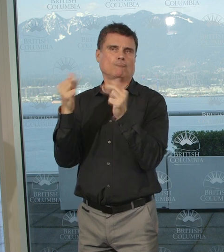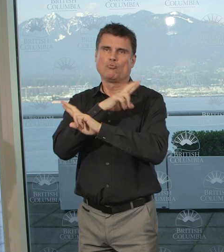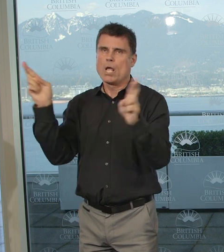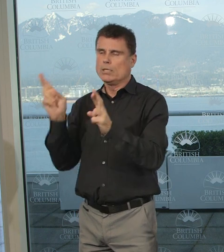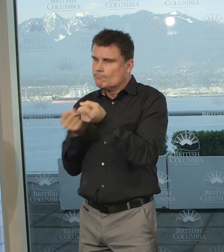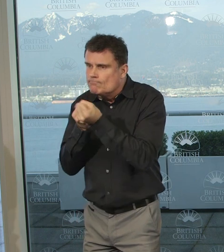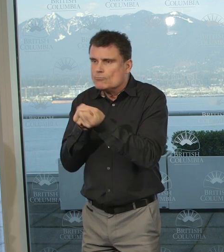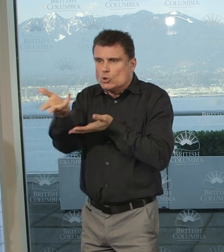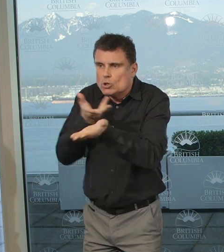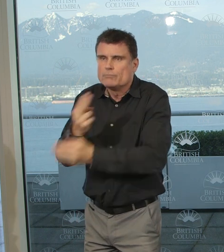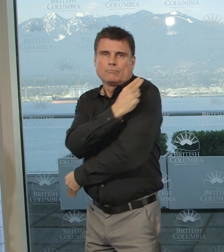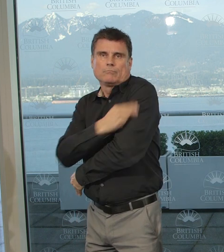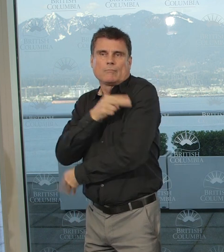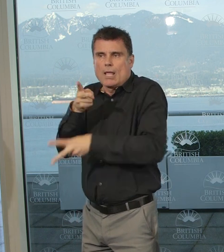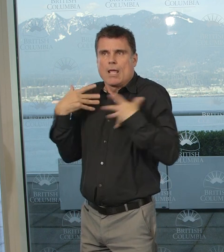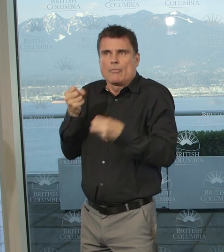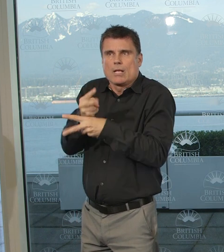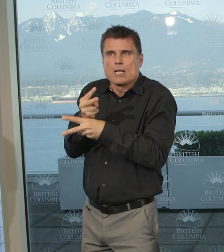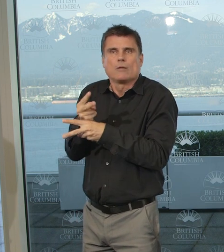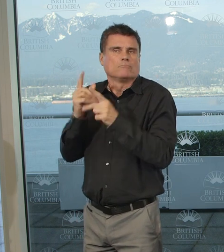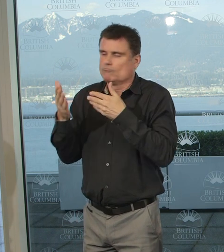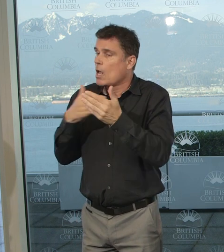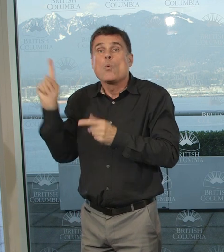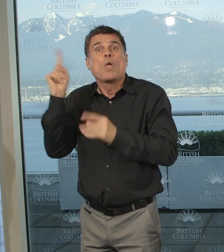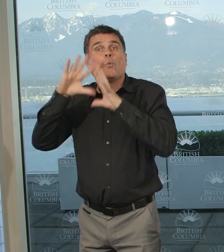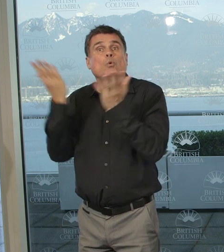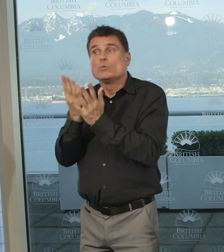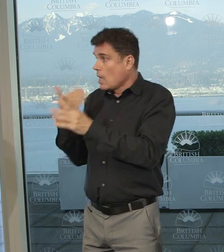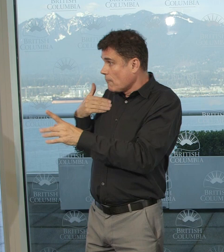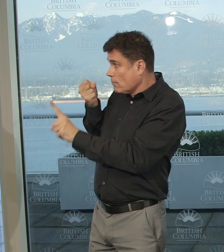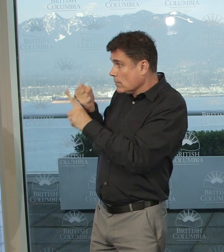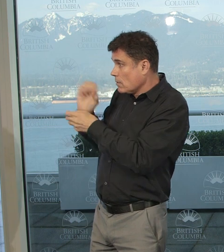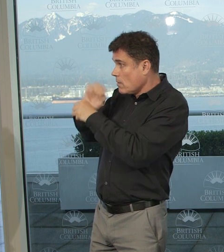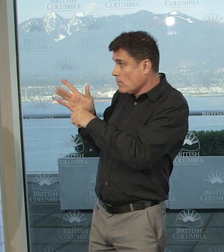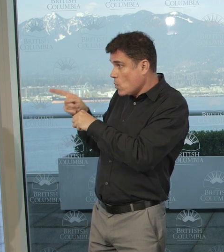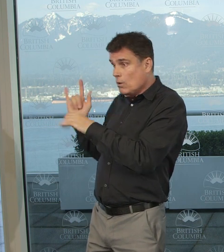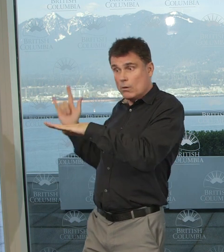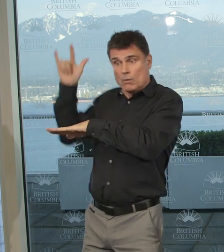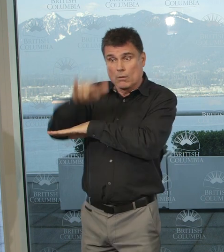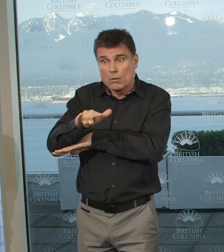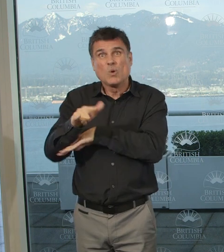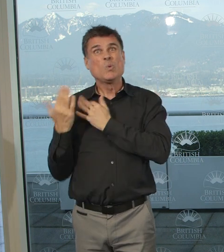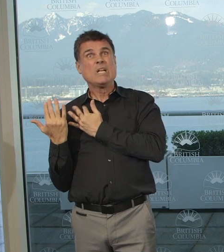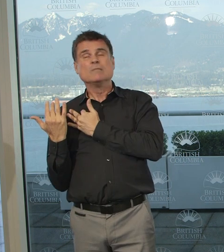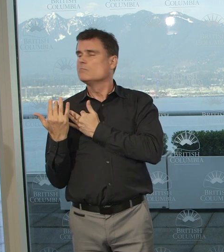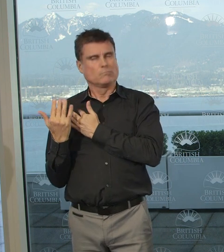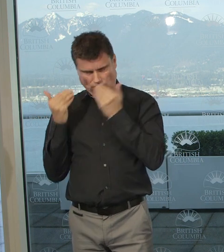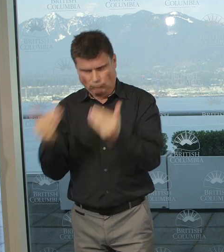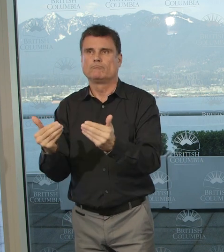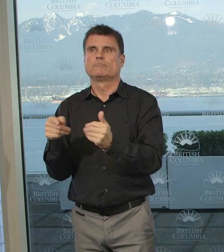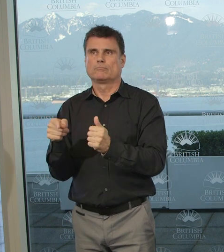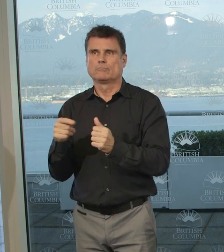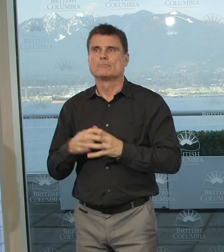the allowable time period to maintain MSP coverage. MSP beneficiaries who are out of province and are unable to return but may